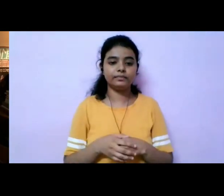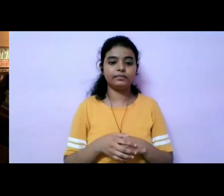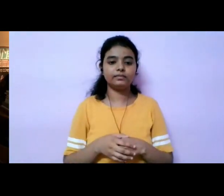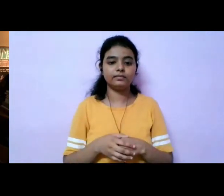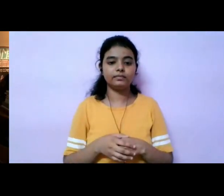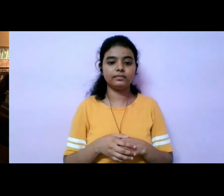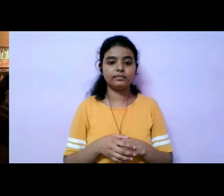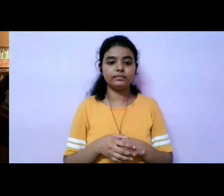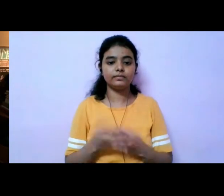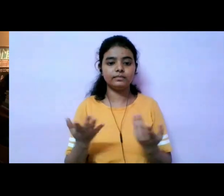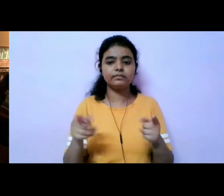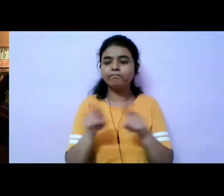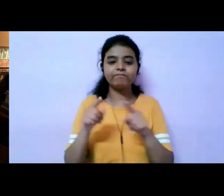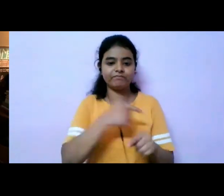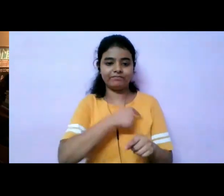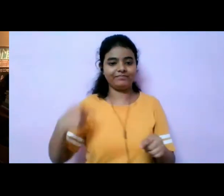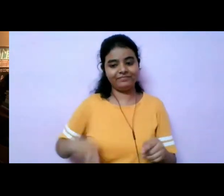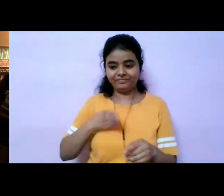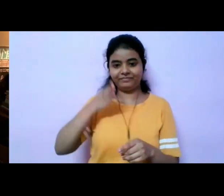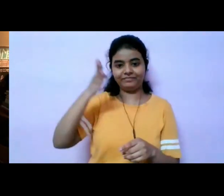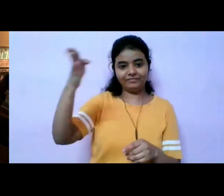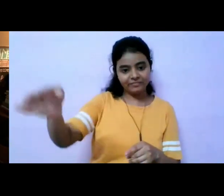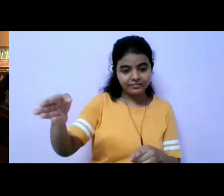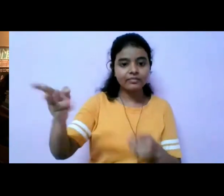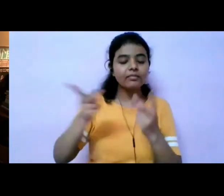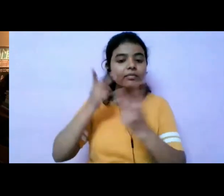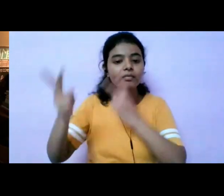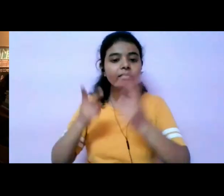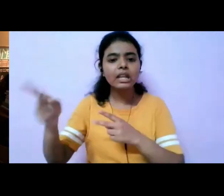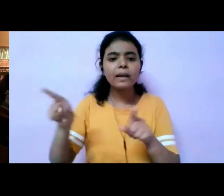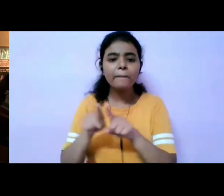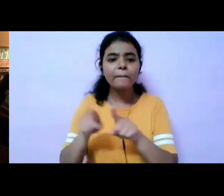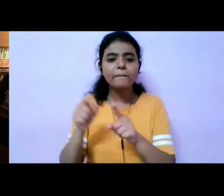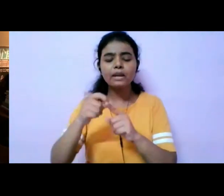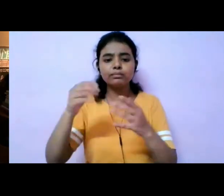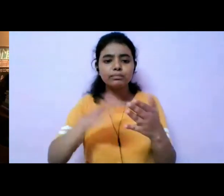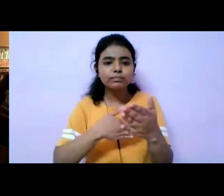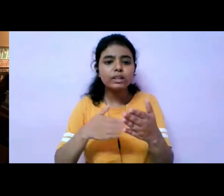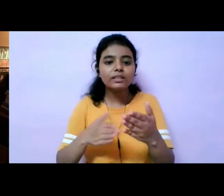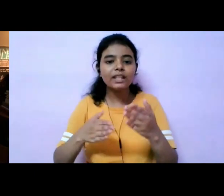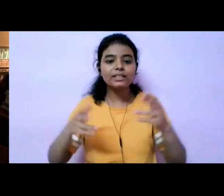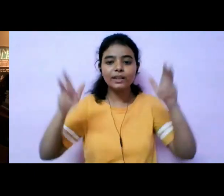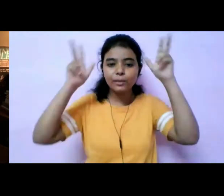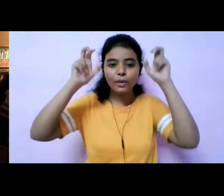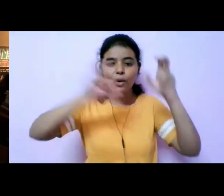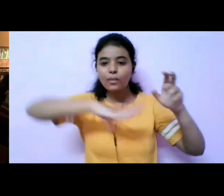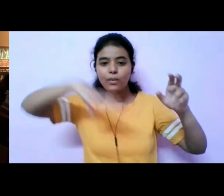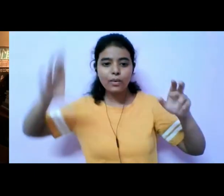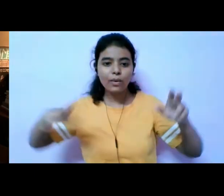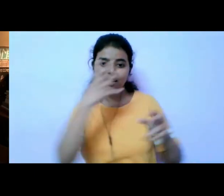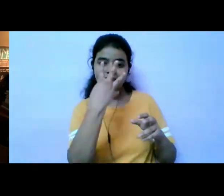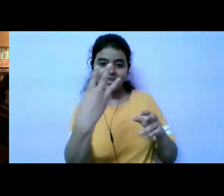During a trip to China, I find myself talking about poetry and dragons with blind